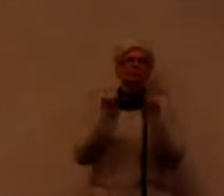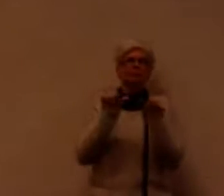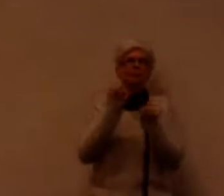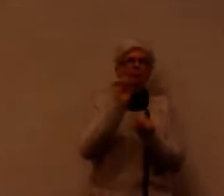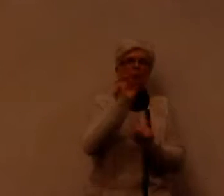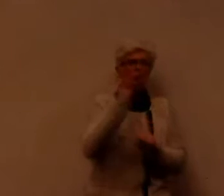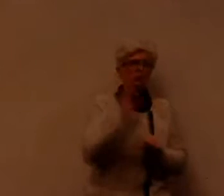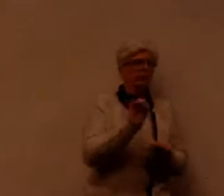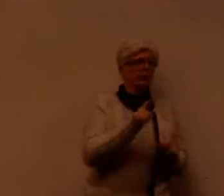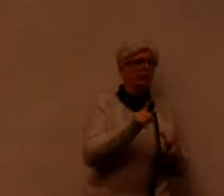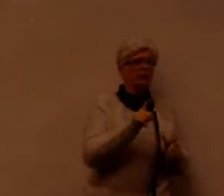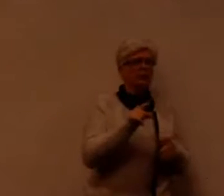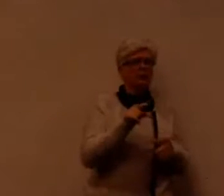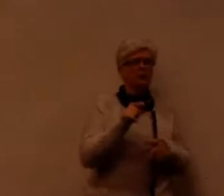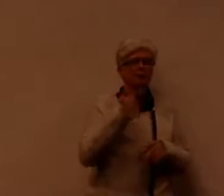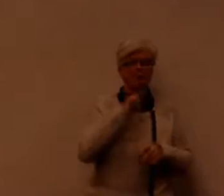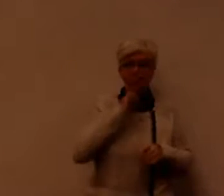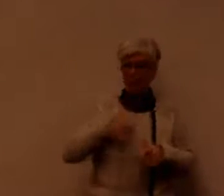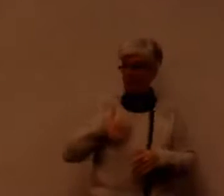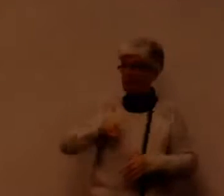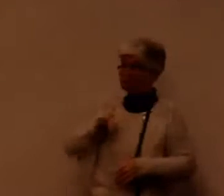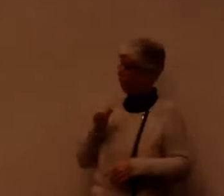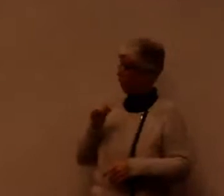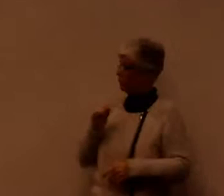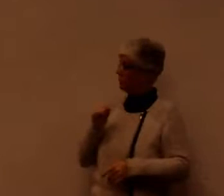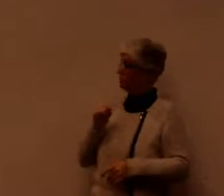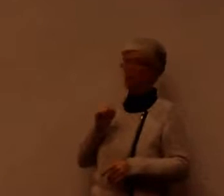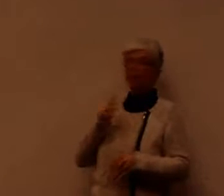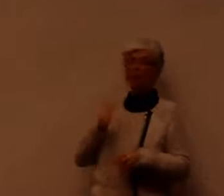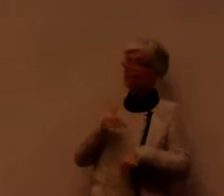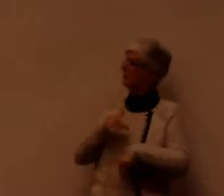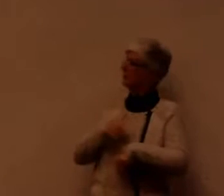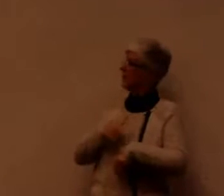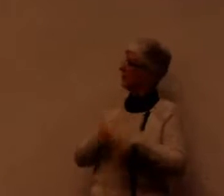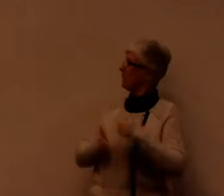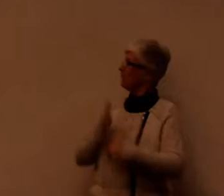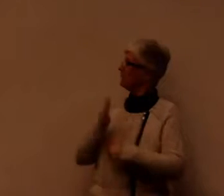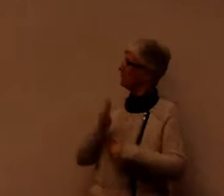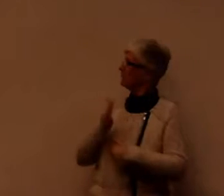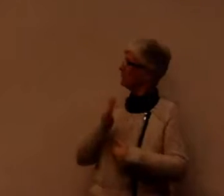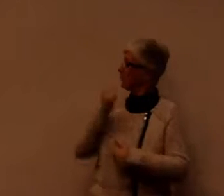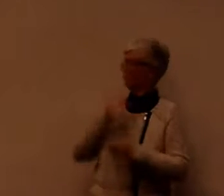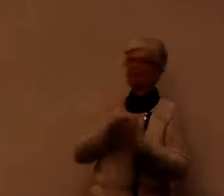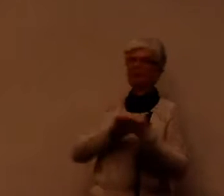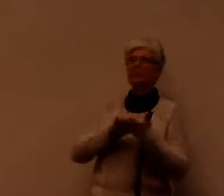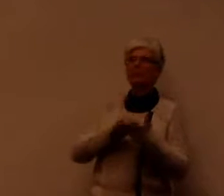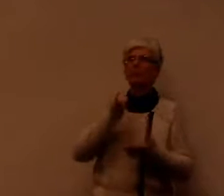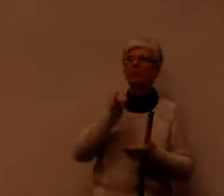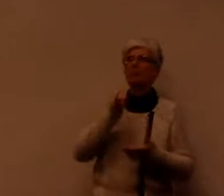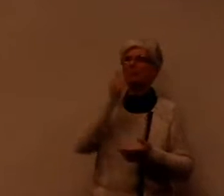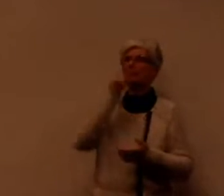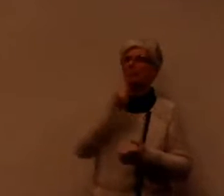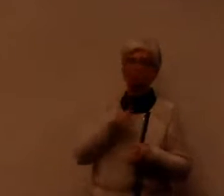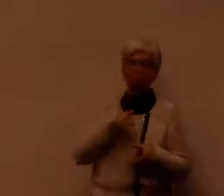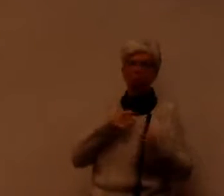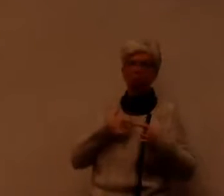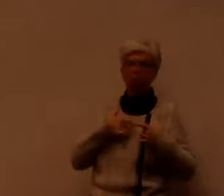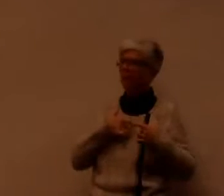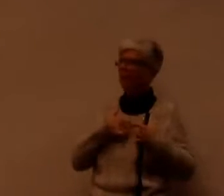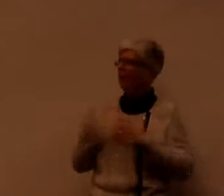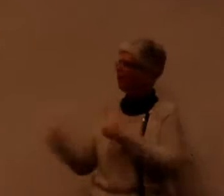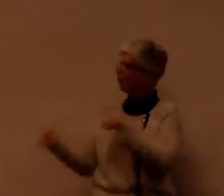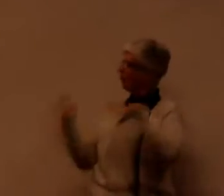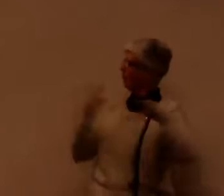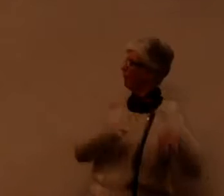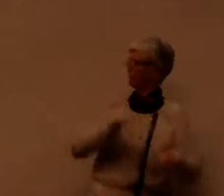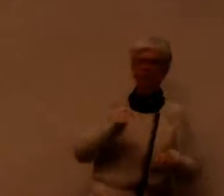Thank you for that clarification. Just another follow-up quick question. So people have to live in Scotland, but will there be a time limit?